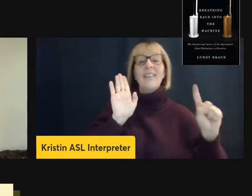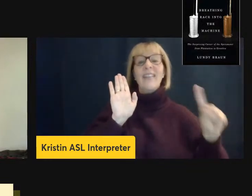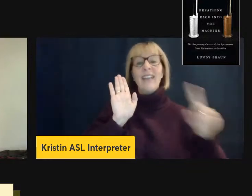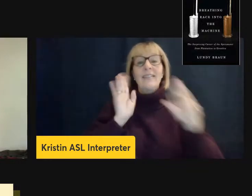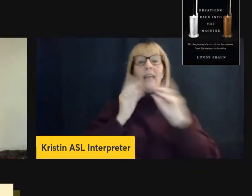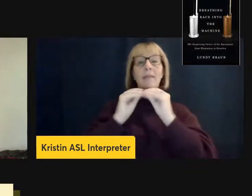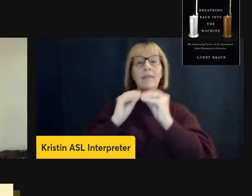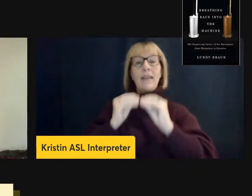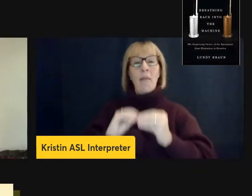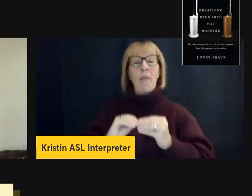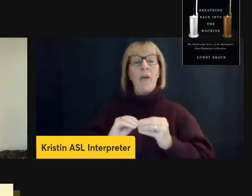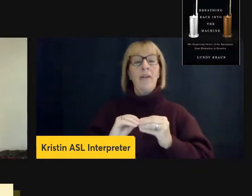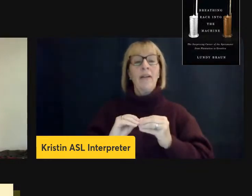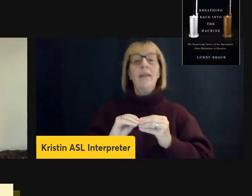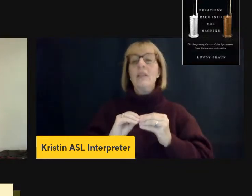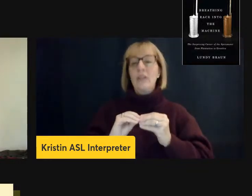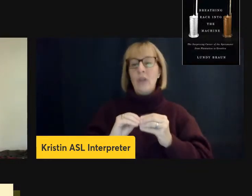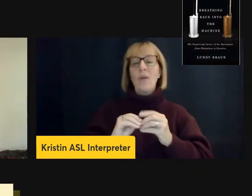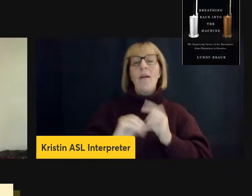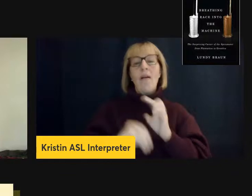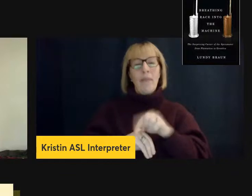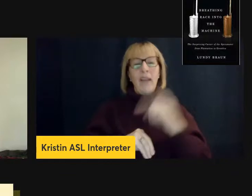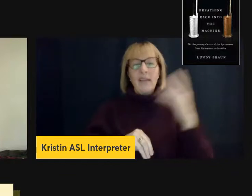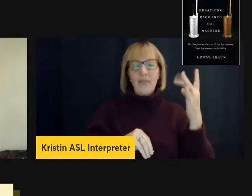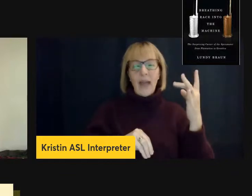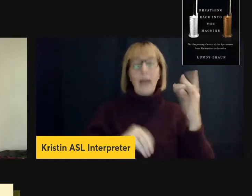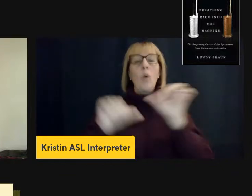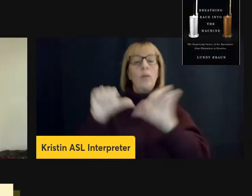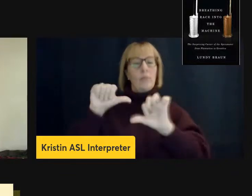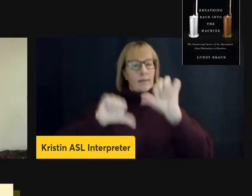that, his work is more recognized as science.